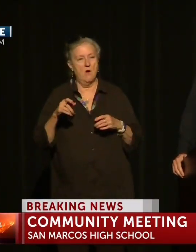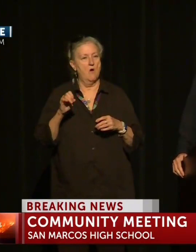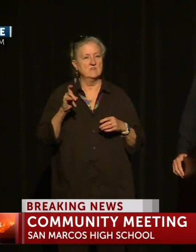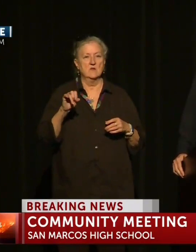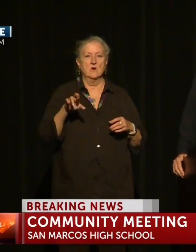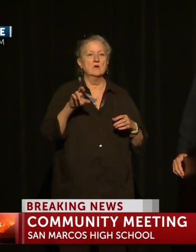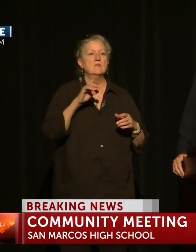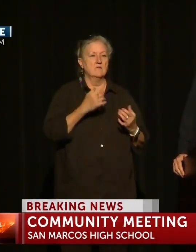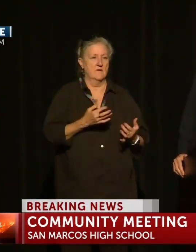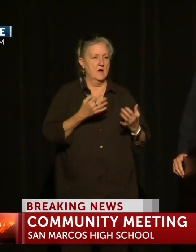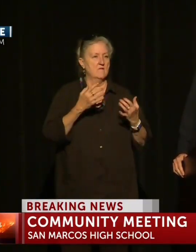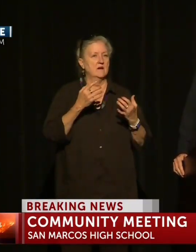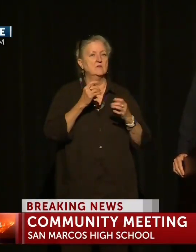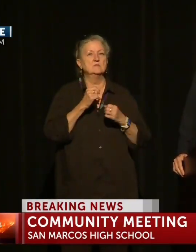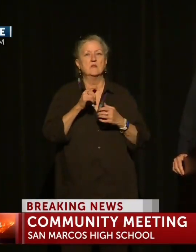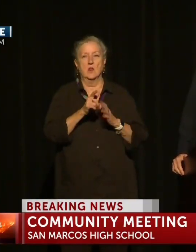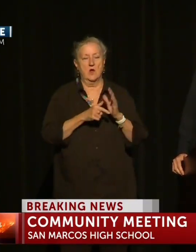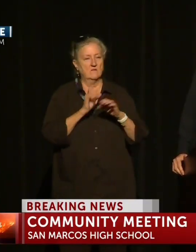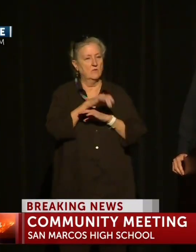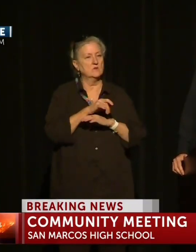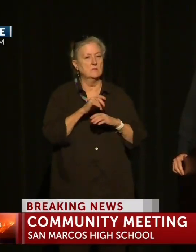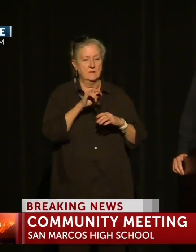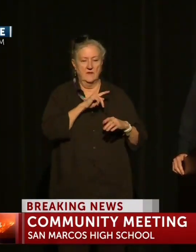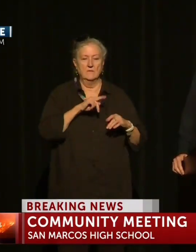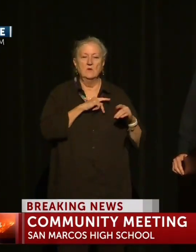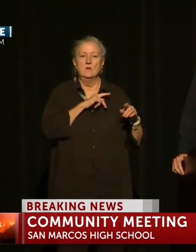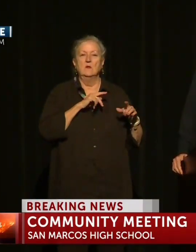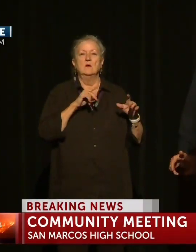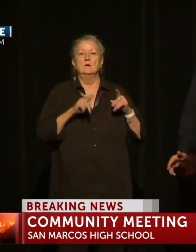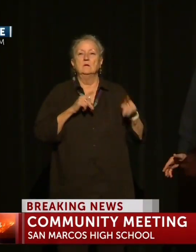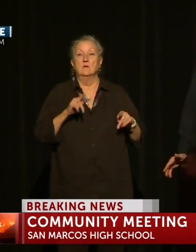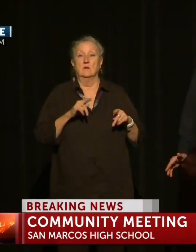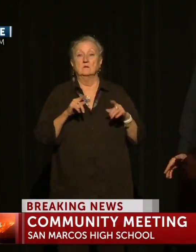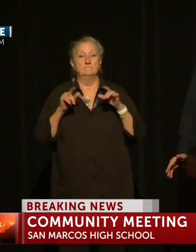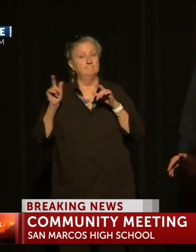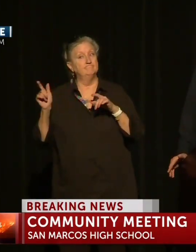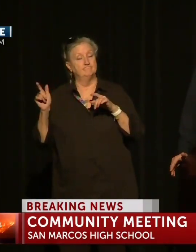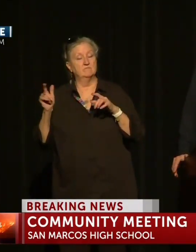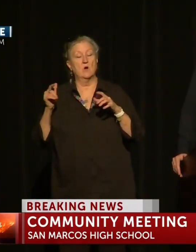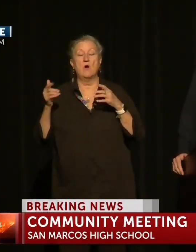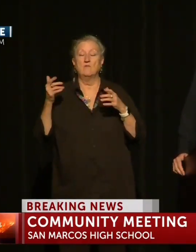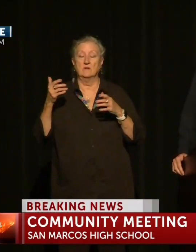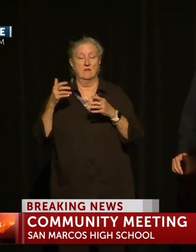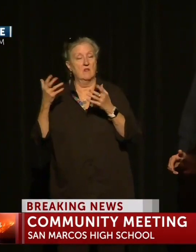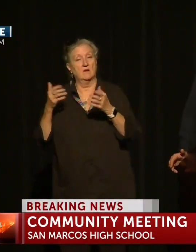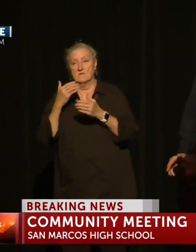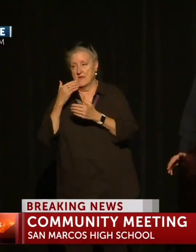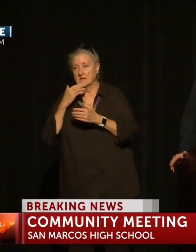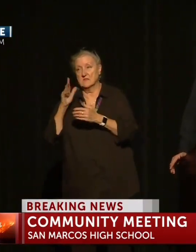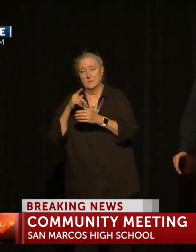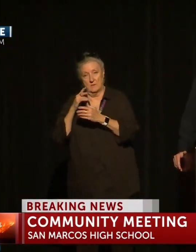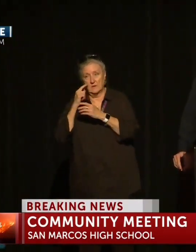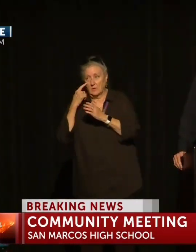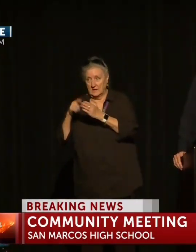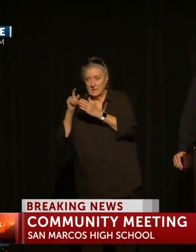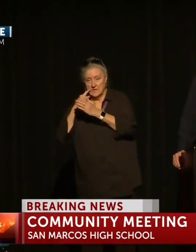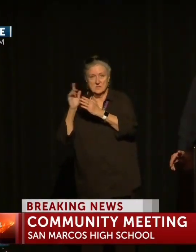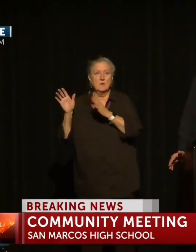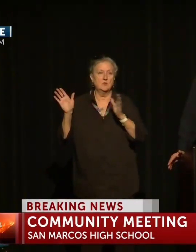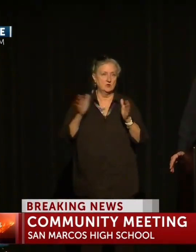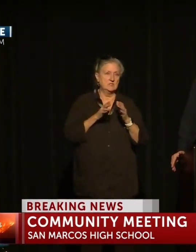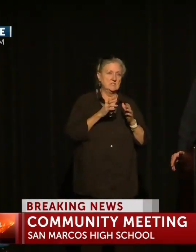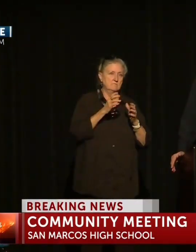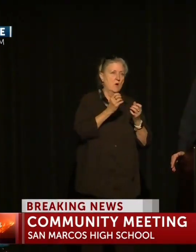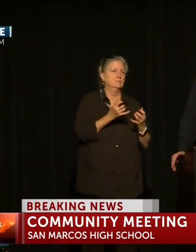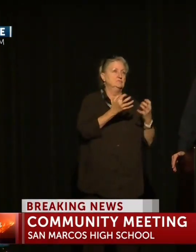tonight. The firefighters and law enforcement personnel assigned to this incident often get a lot of thanks and public recognition, but there is a small army